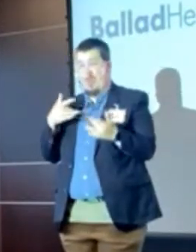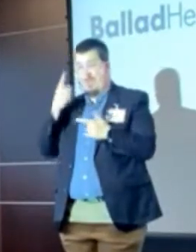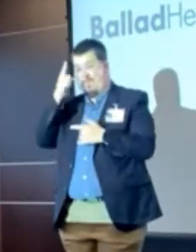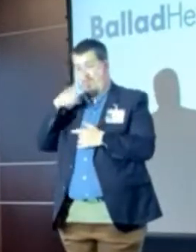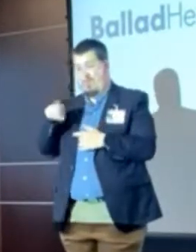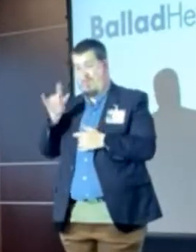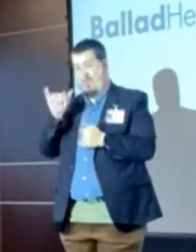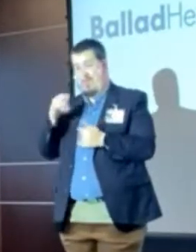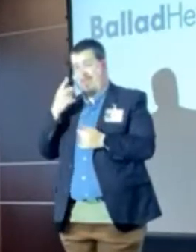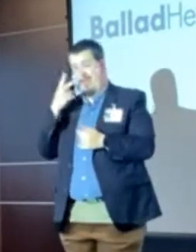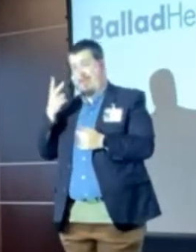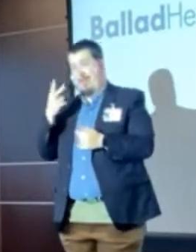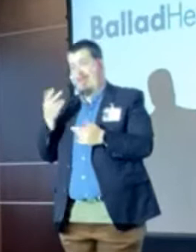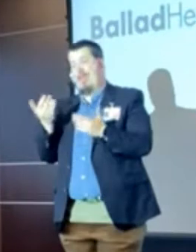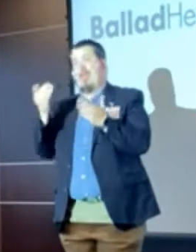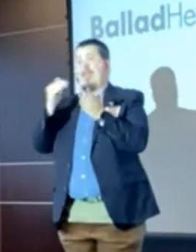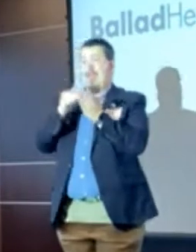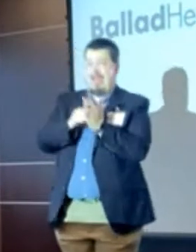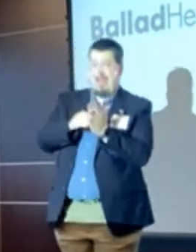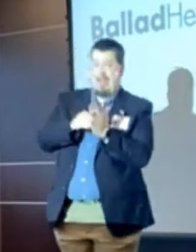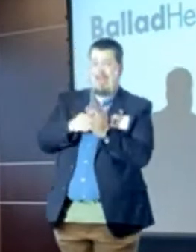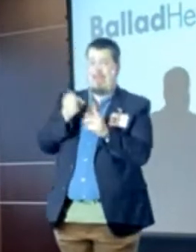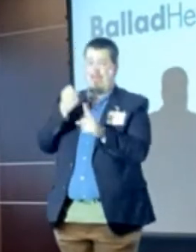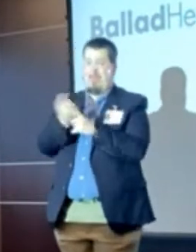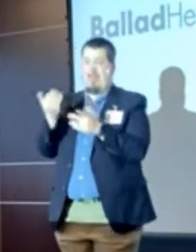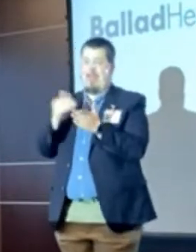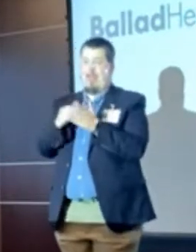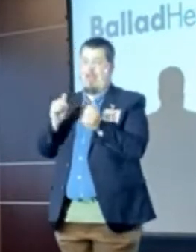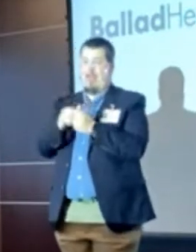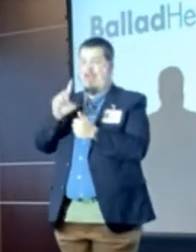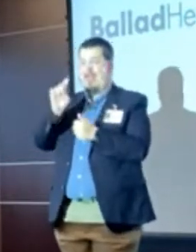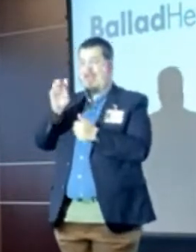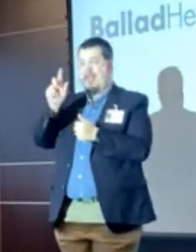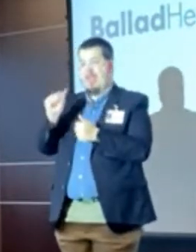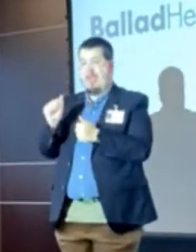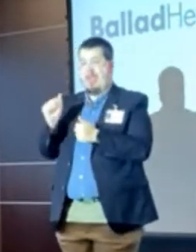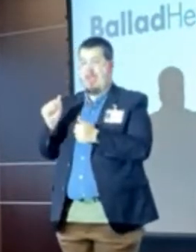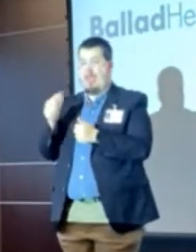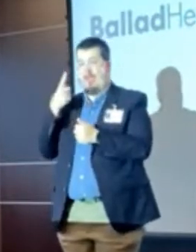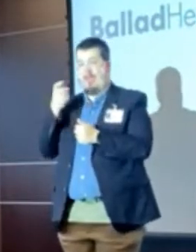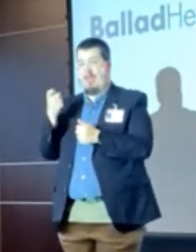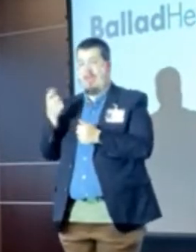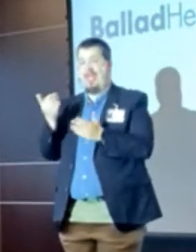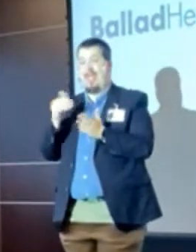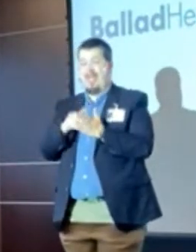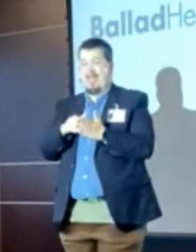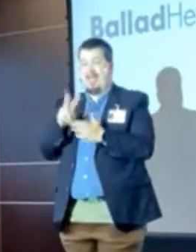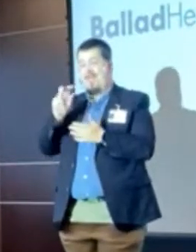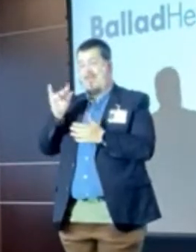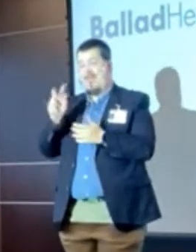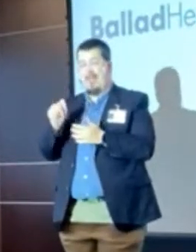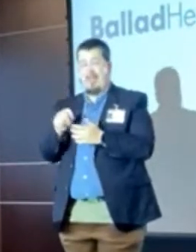you all that we could end up in the same situation that we had with Delta due